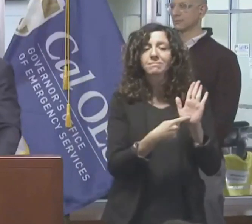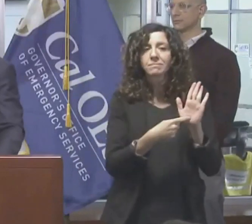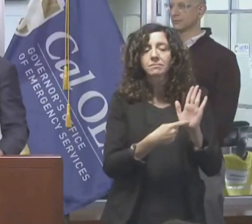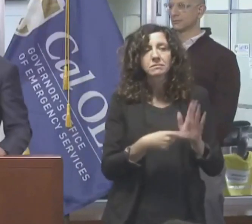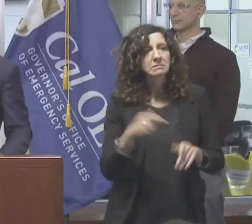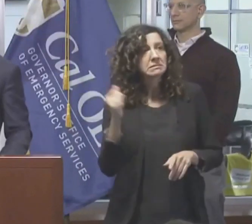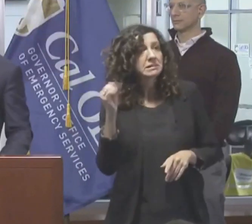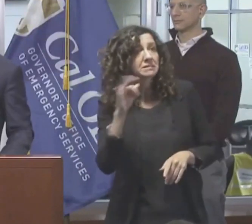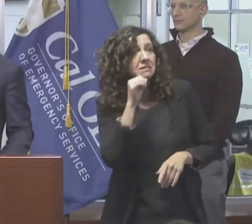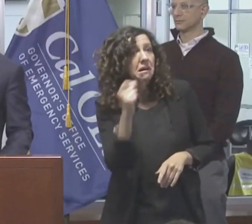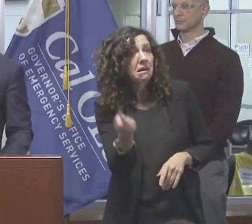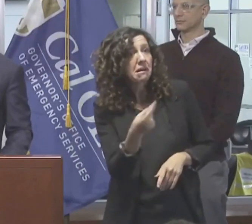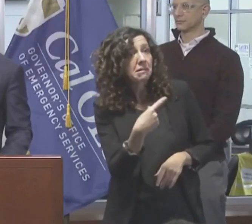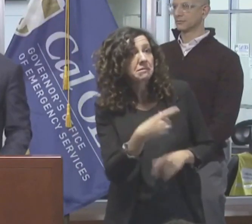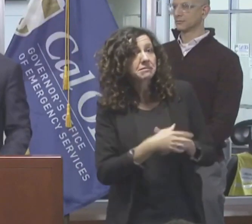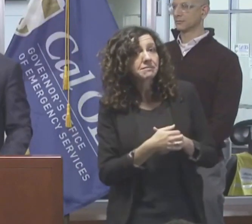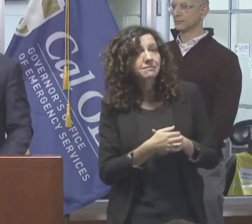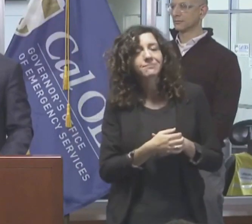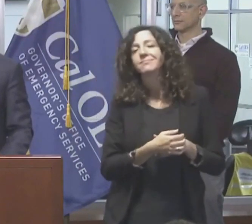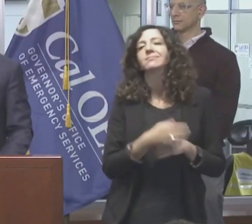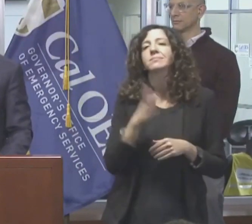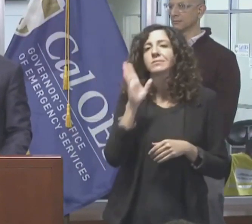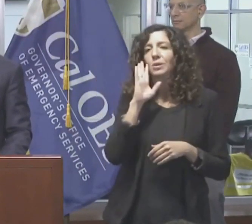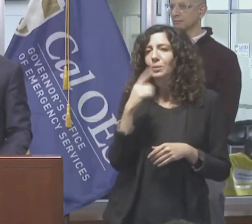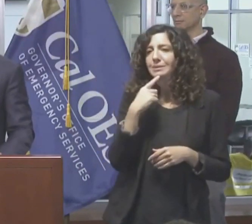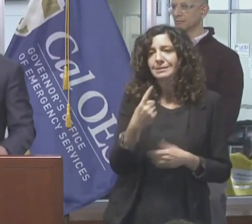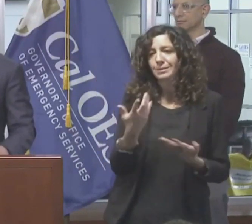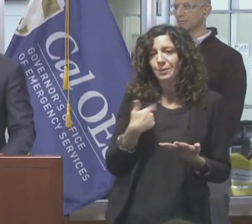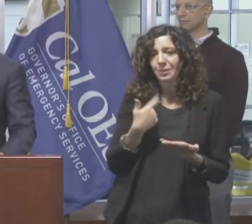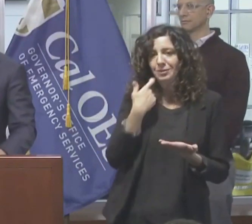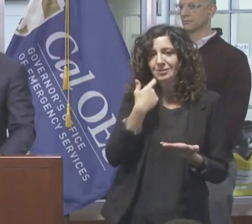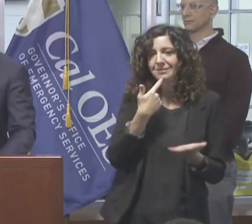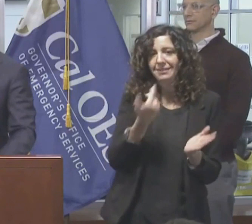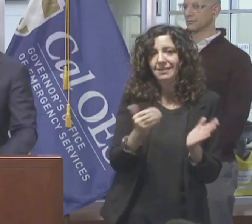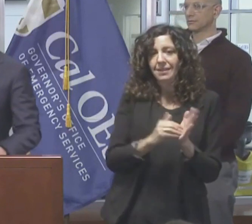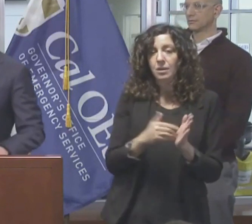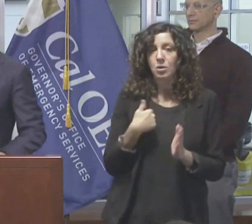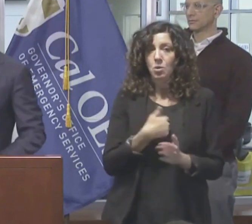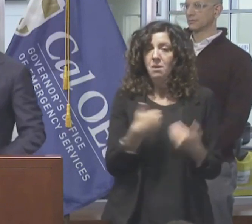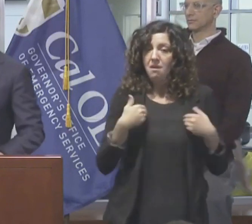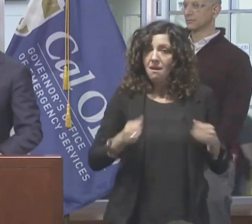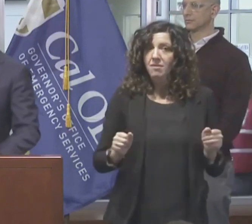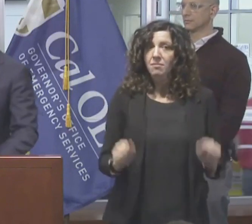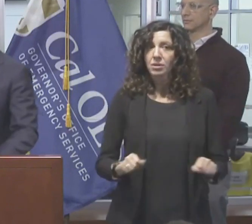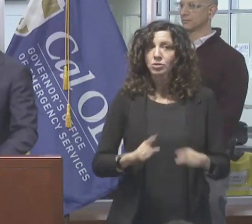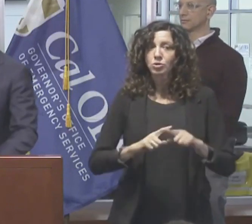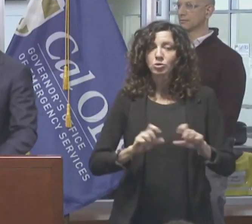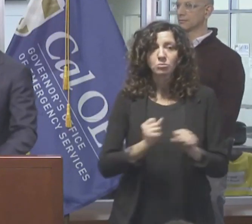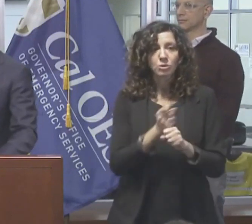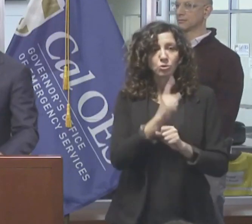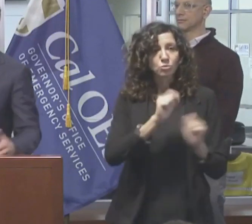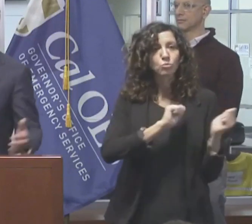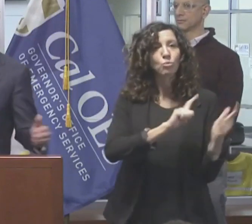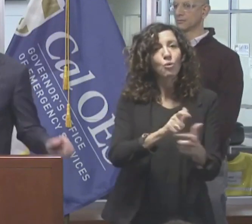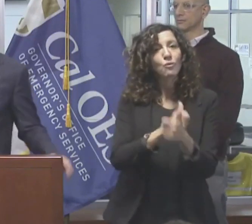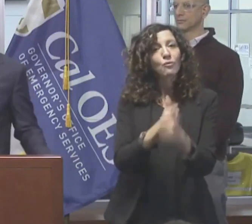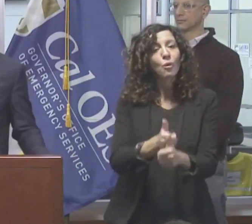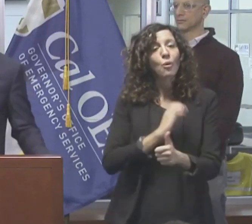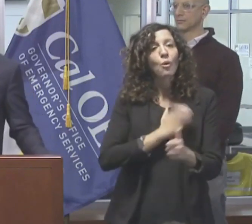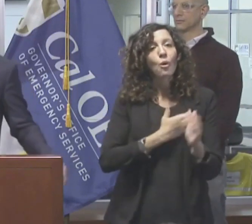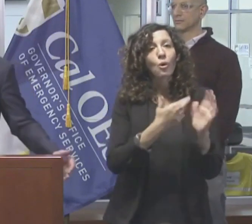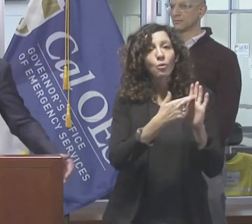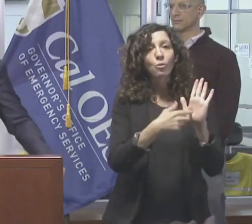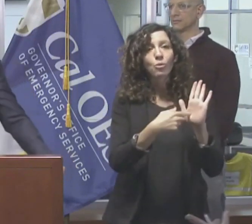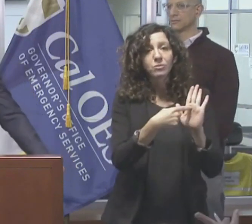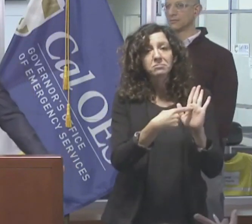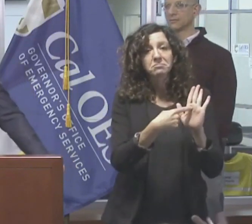then, I'll repeat what I just told Phil just a moment ago. We have the capacity to enforce if necessary, and that is a